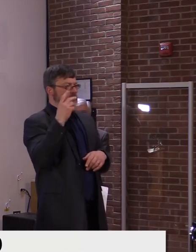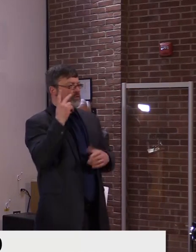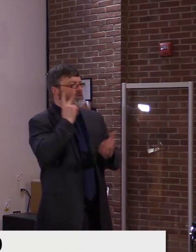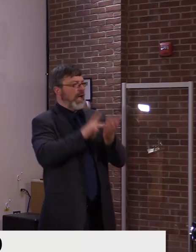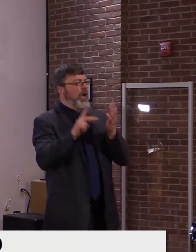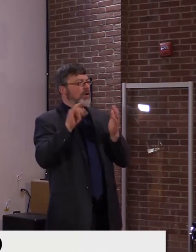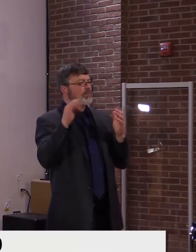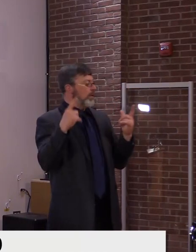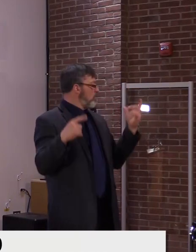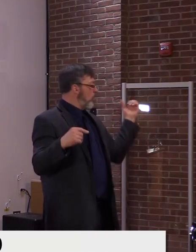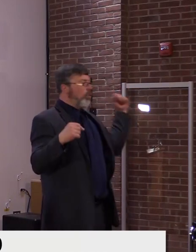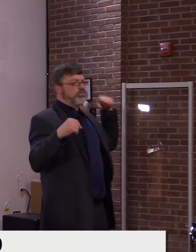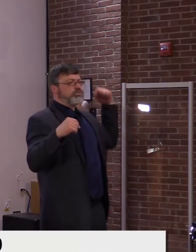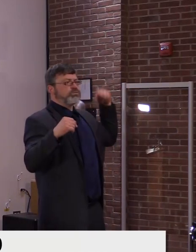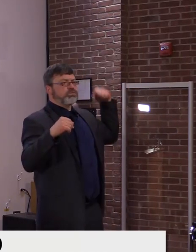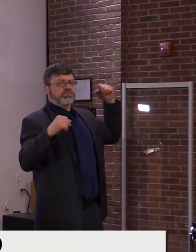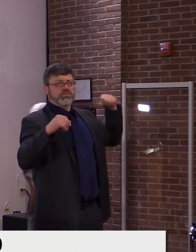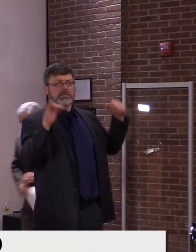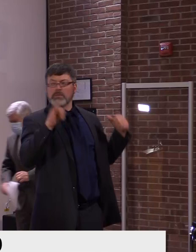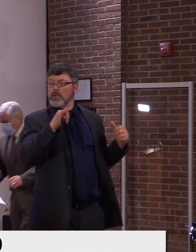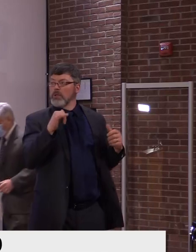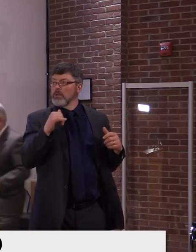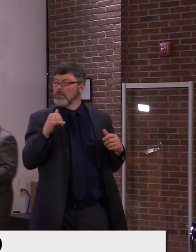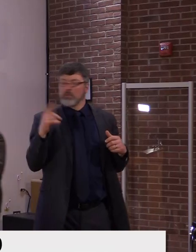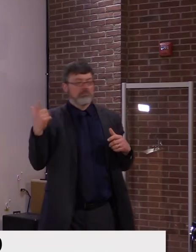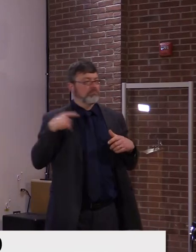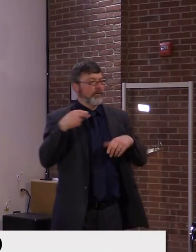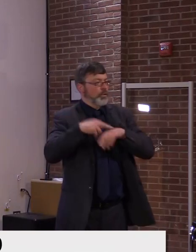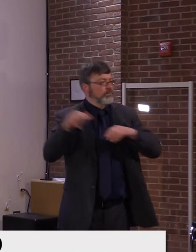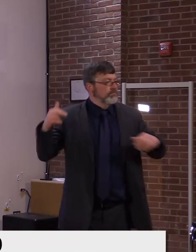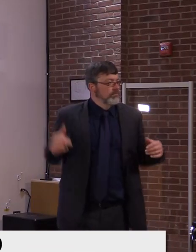parents in order to do that, but I'll let Secretary Smith answer the rest of it.